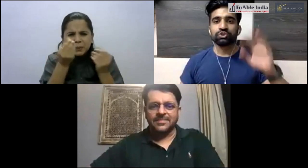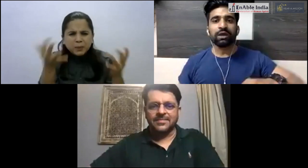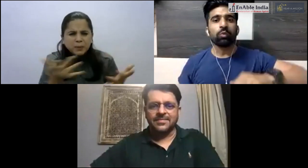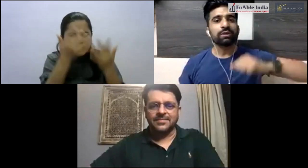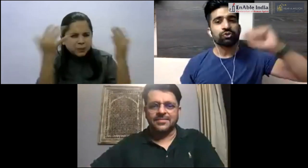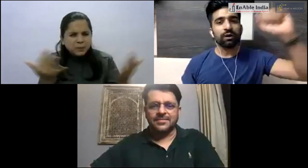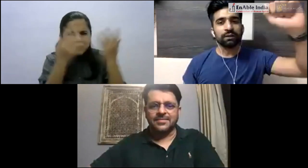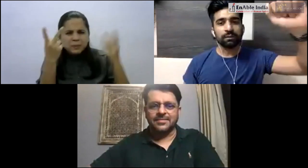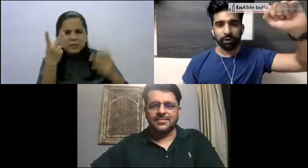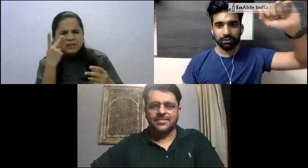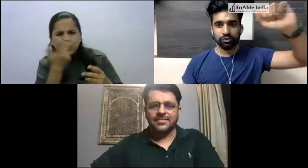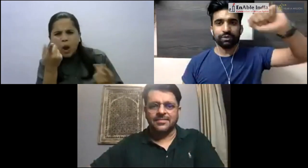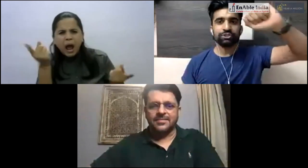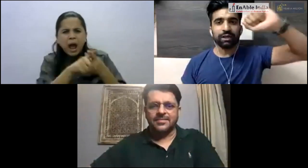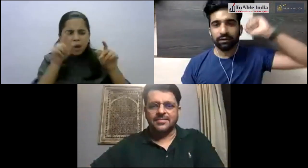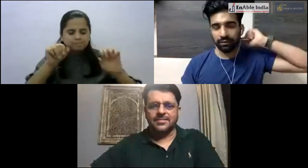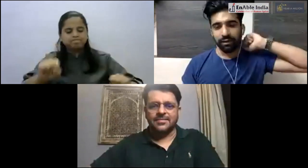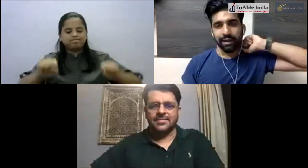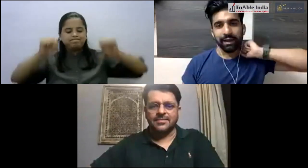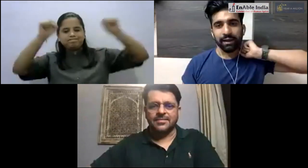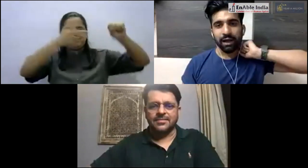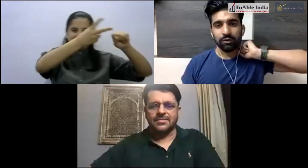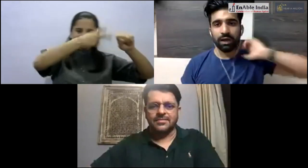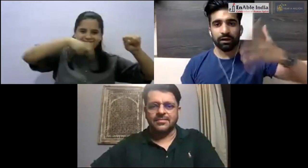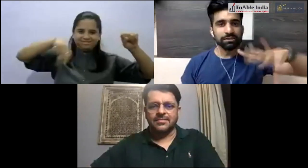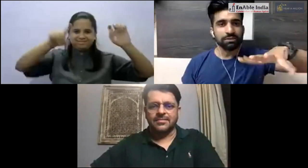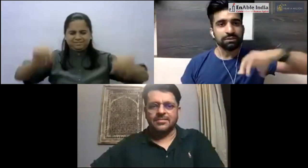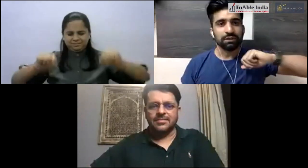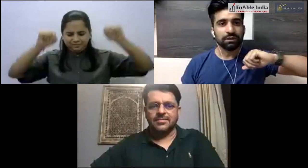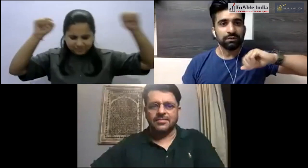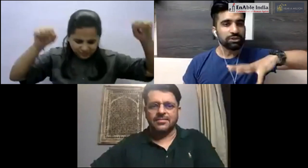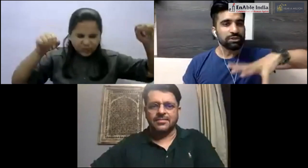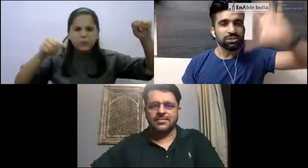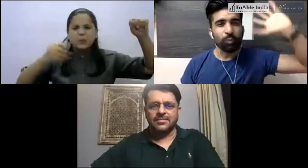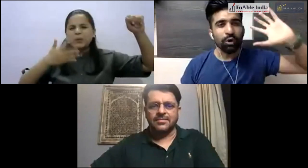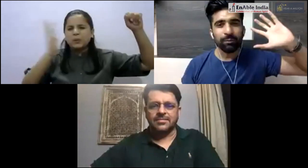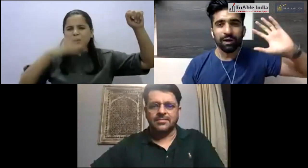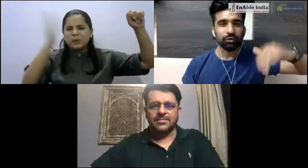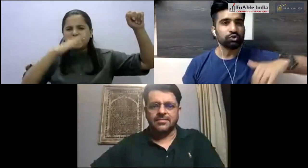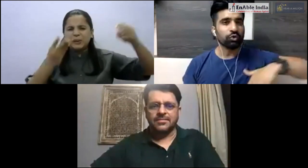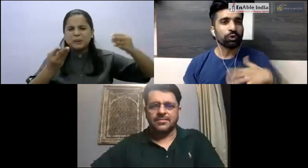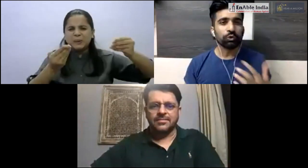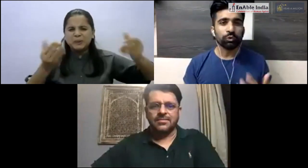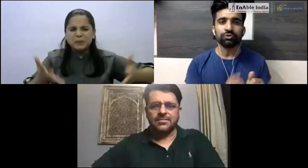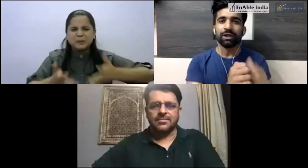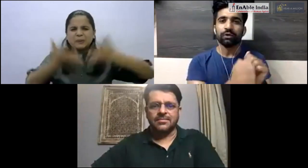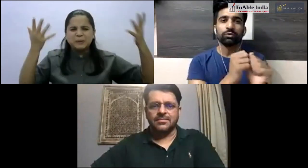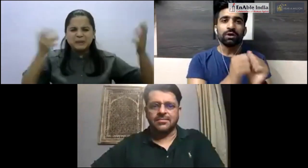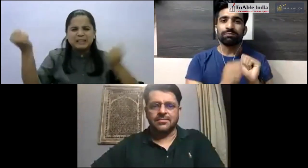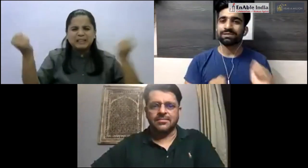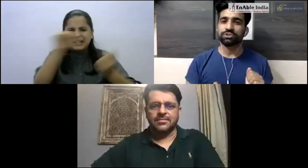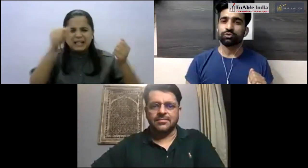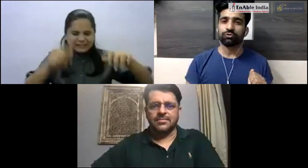to check what is wrong in the bonnet. So we checked, and now the car is it's a smoke coming out. So what you do is you try